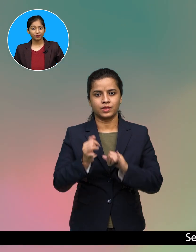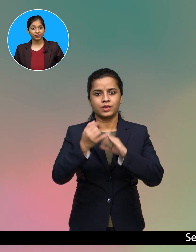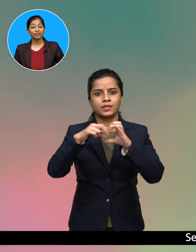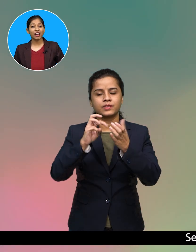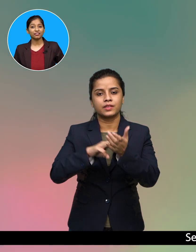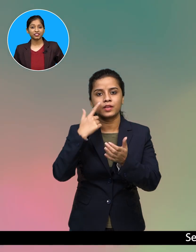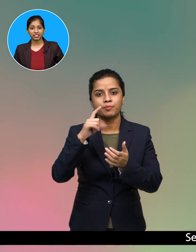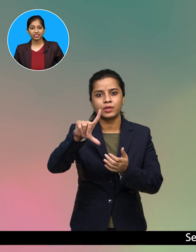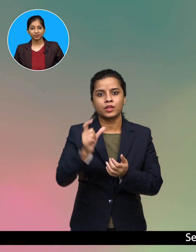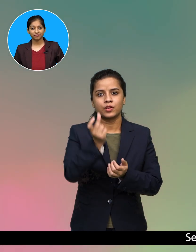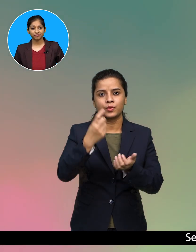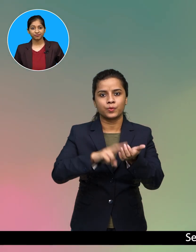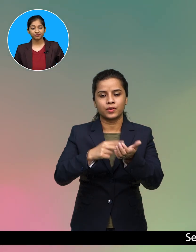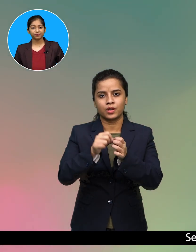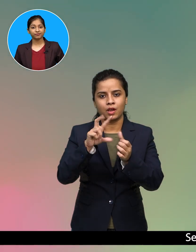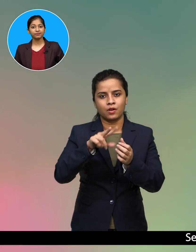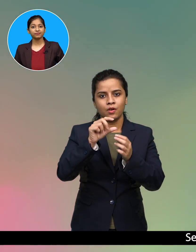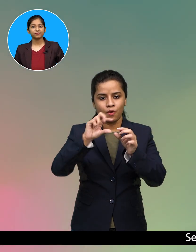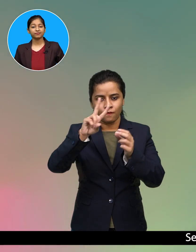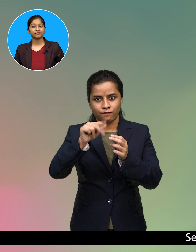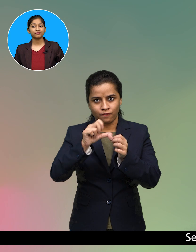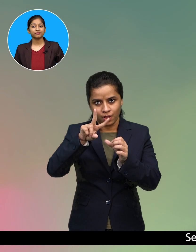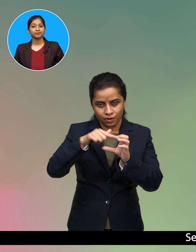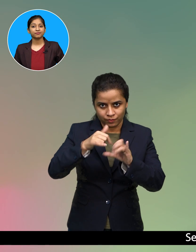Semilunar valves.